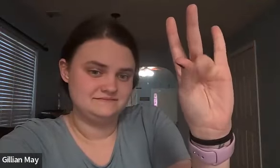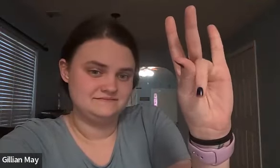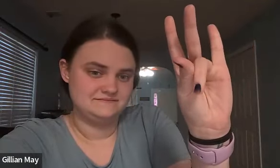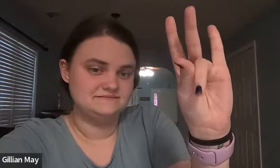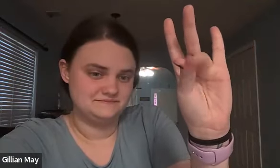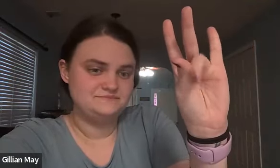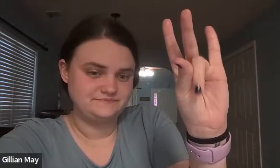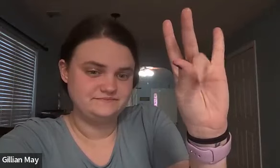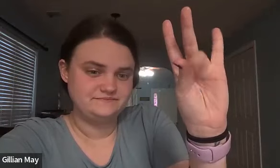All